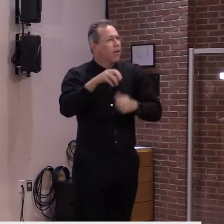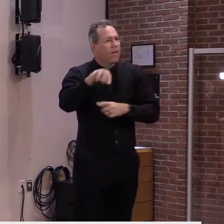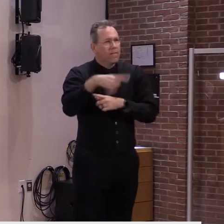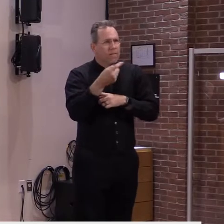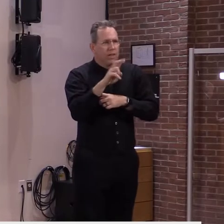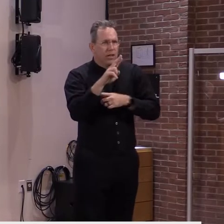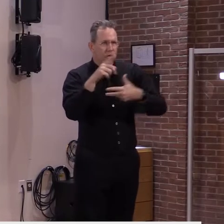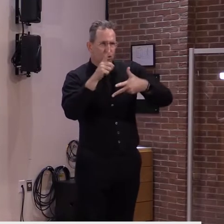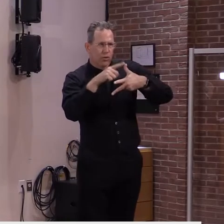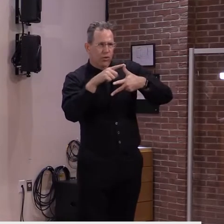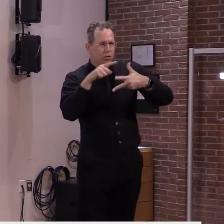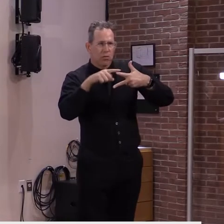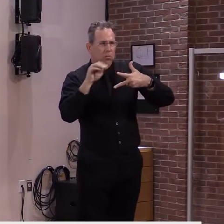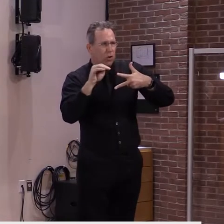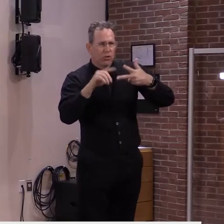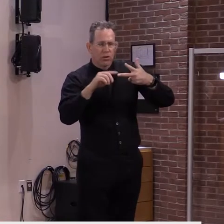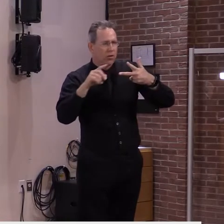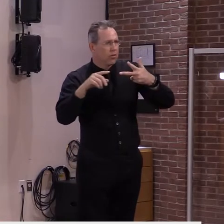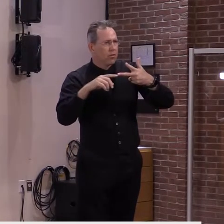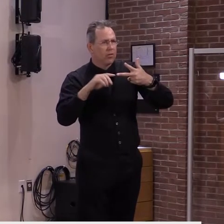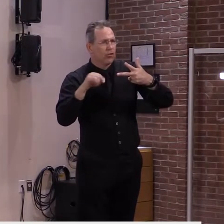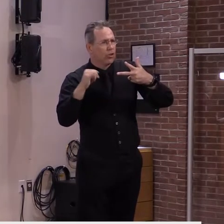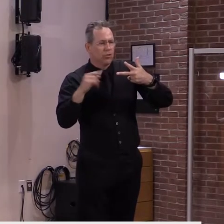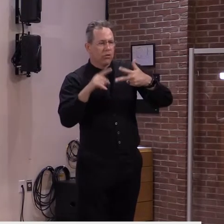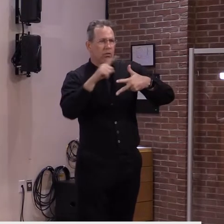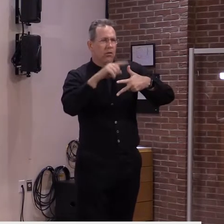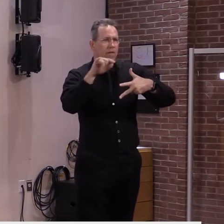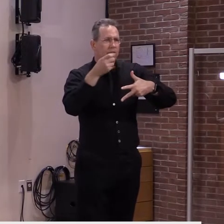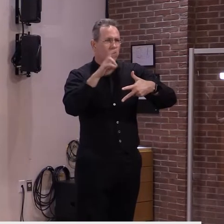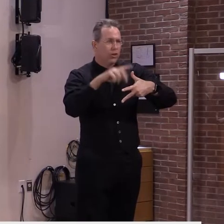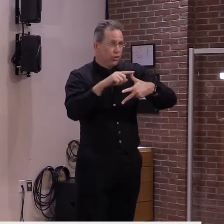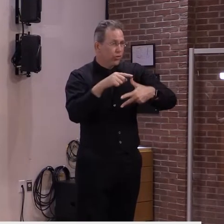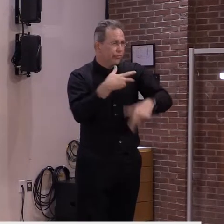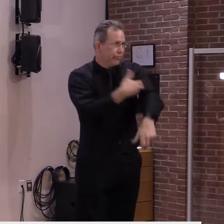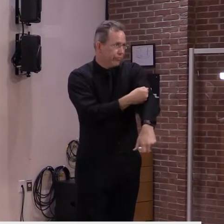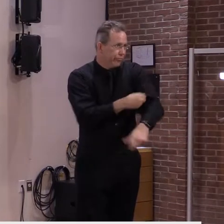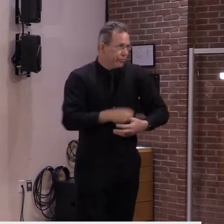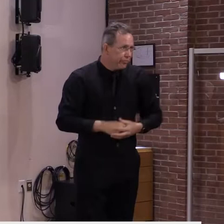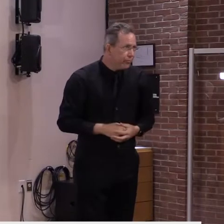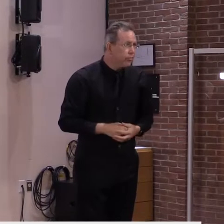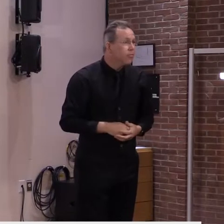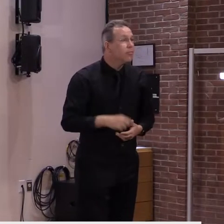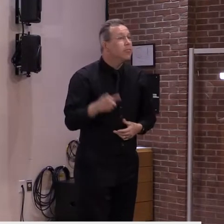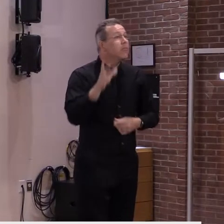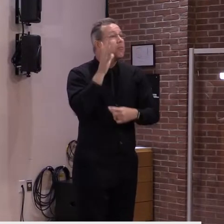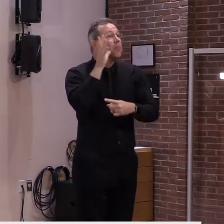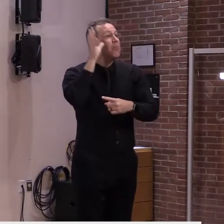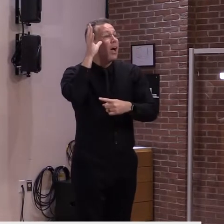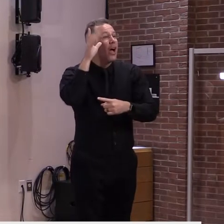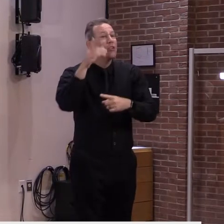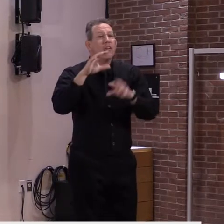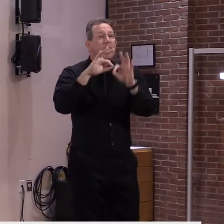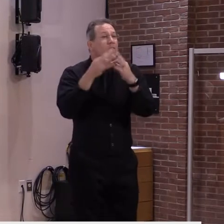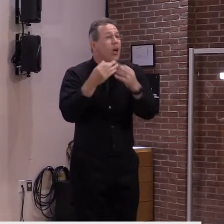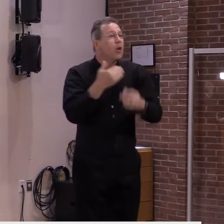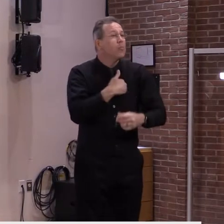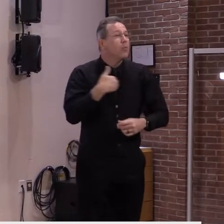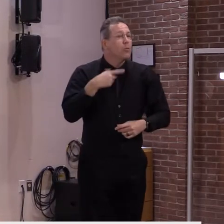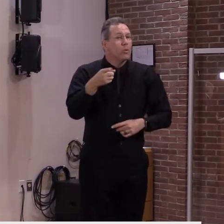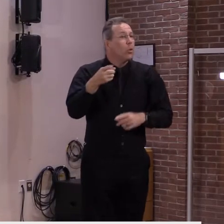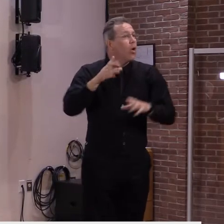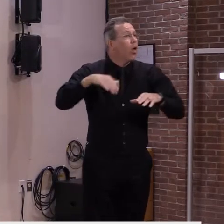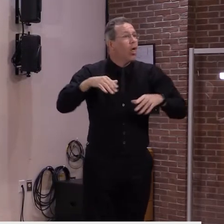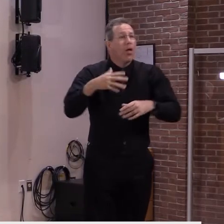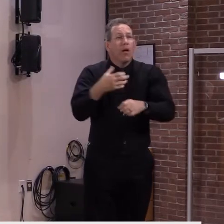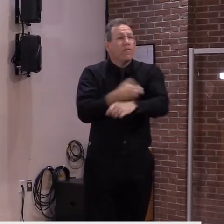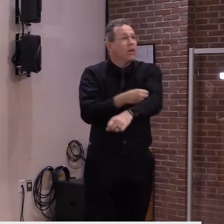public. Parents and family members who are unvaccinated are welcome to get vaccinated right along with your child. You can